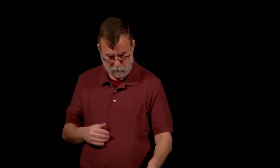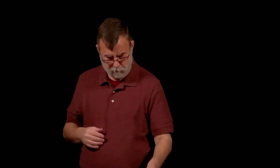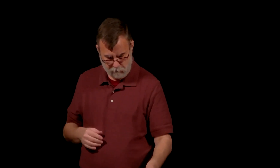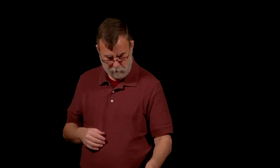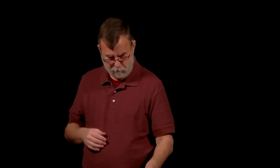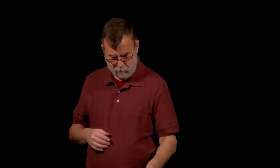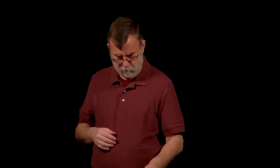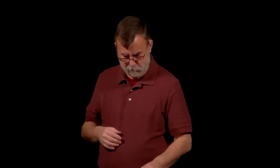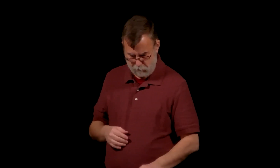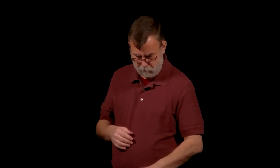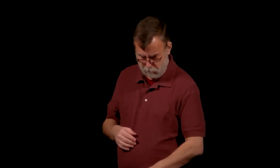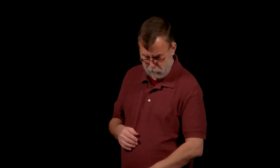Good.